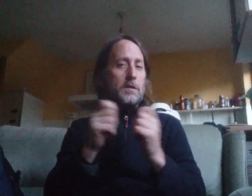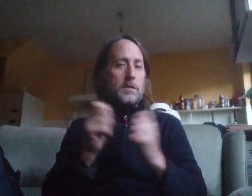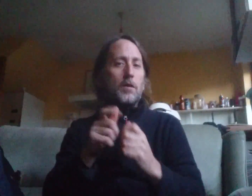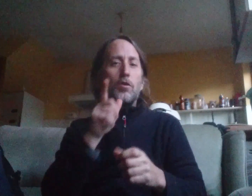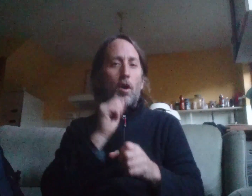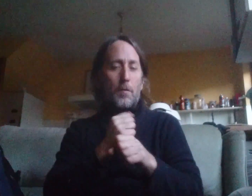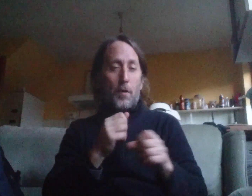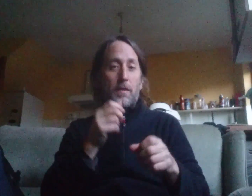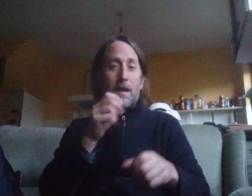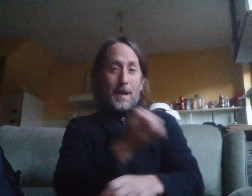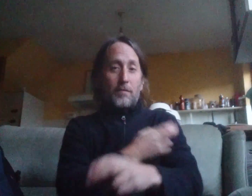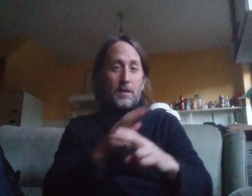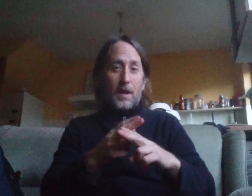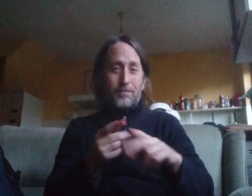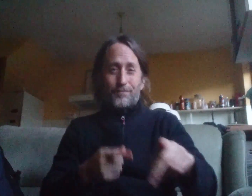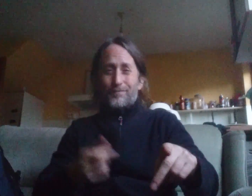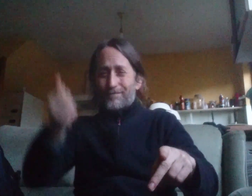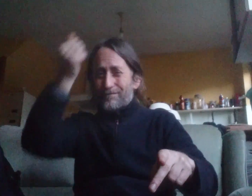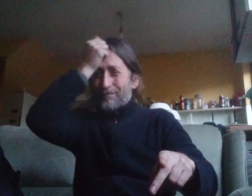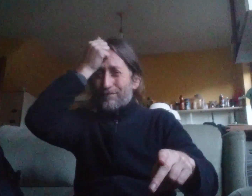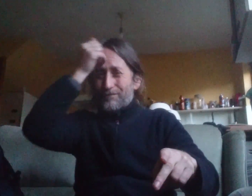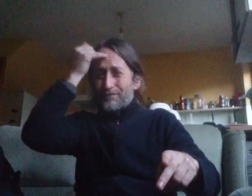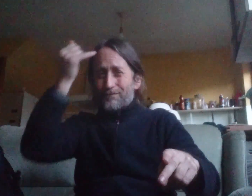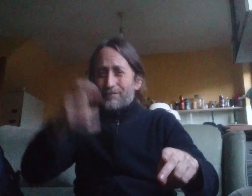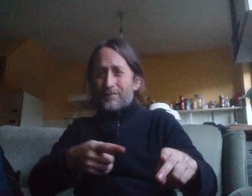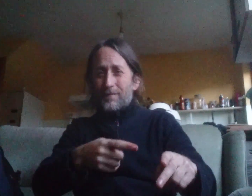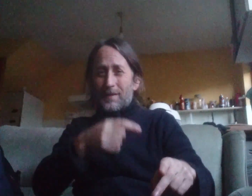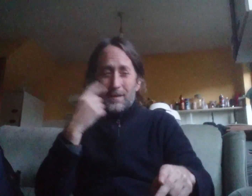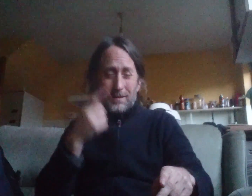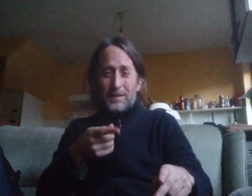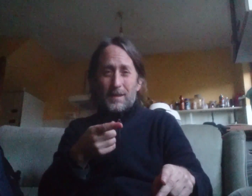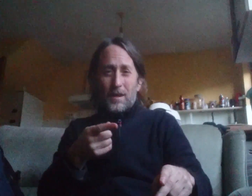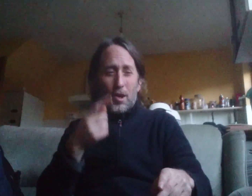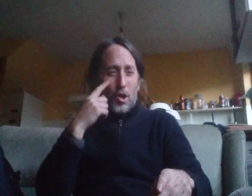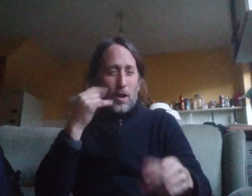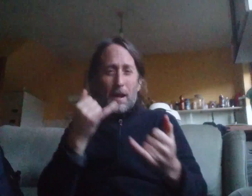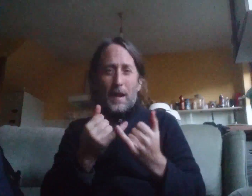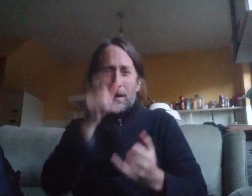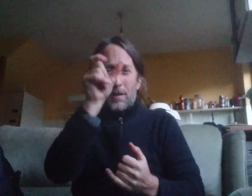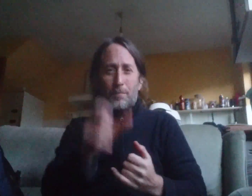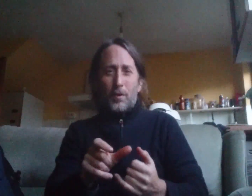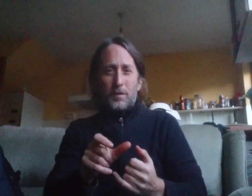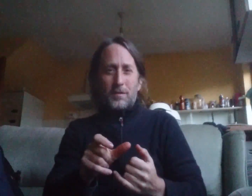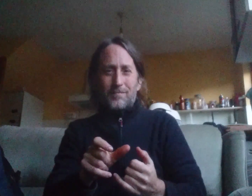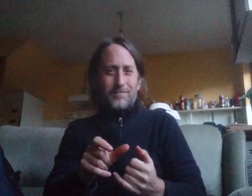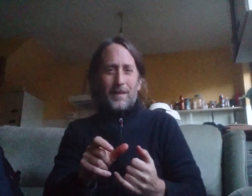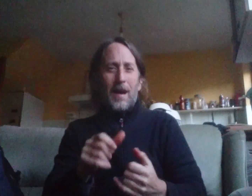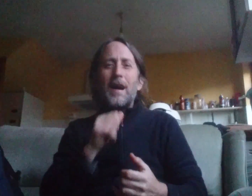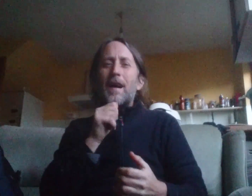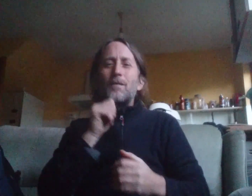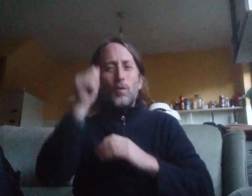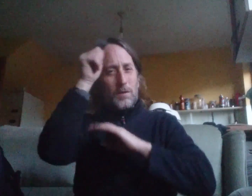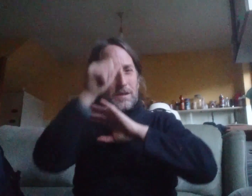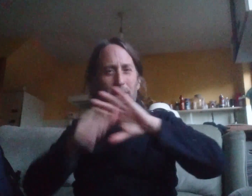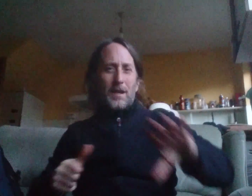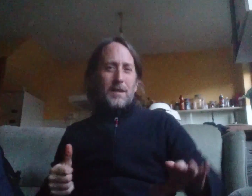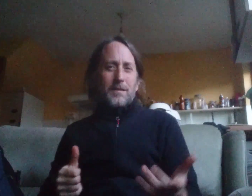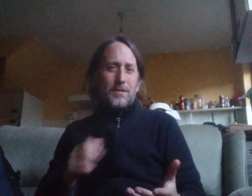electric knife, insinuating that the object signalled a lack on the part of the head of the house. Heralding the electric knife